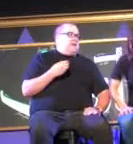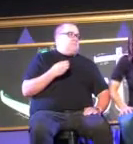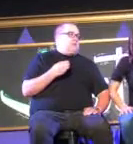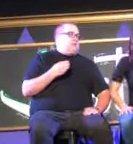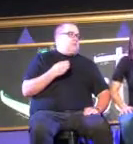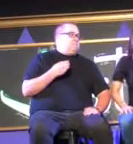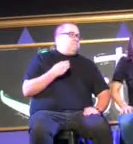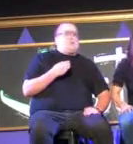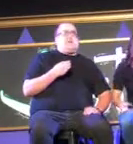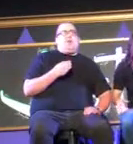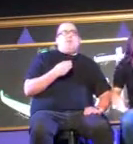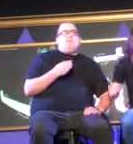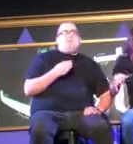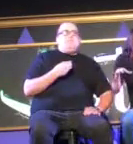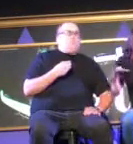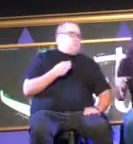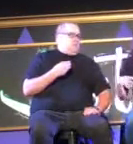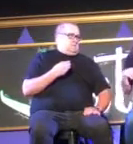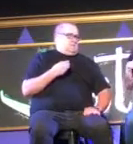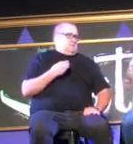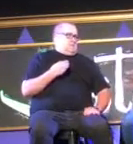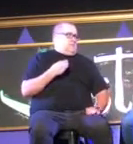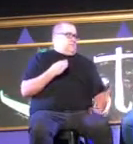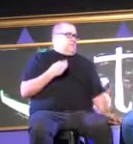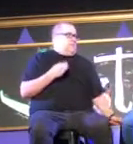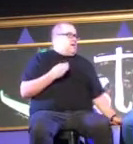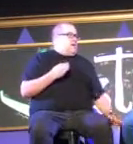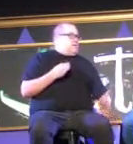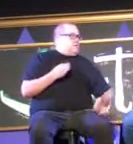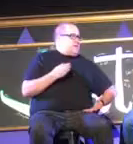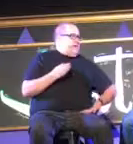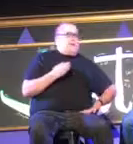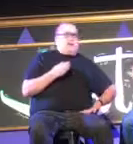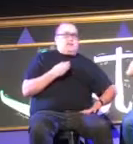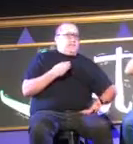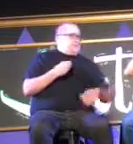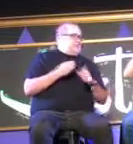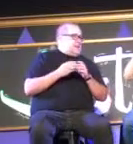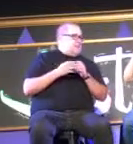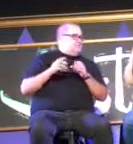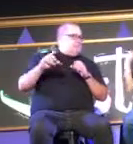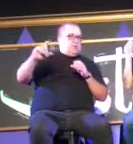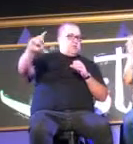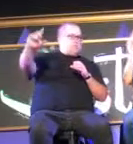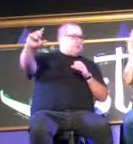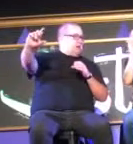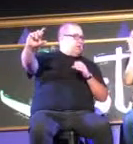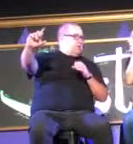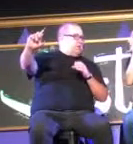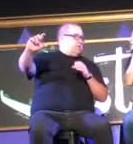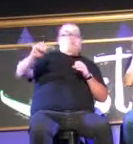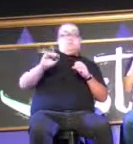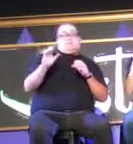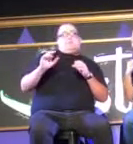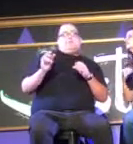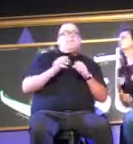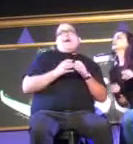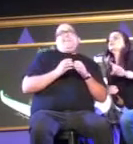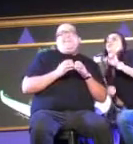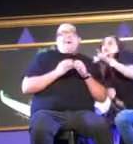up. My parents are. Are you okay? Do you want me to stop? Do you want me to stop it? We'll edit it